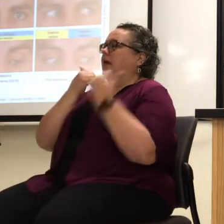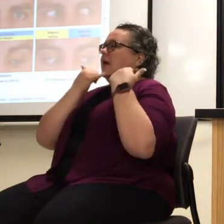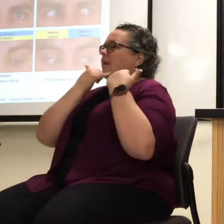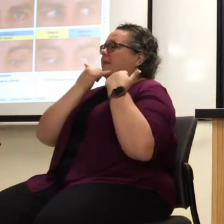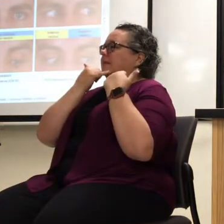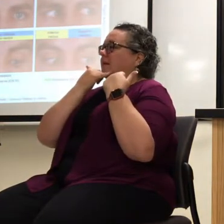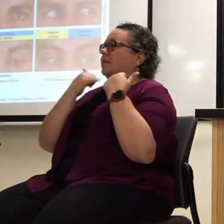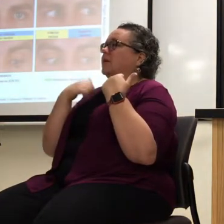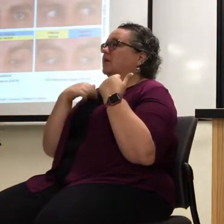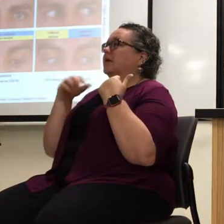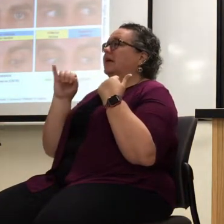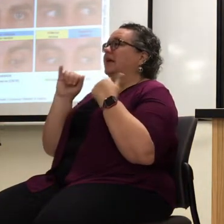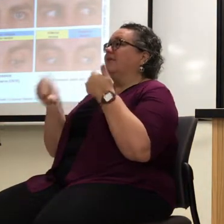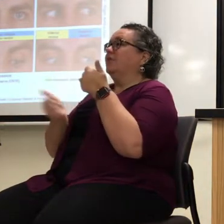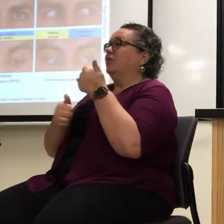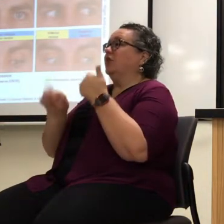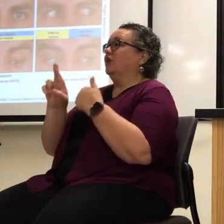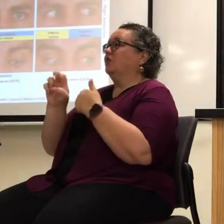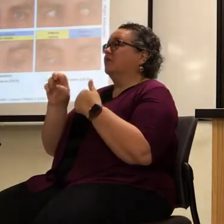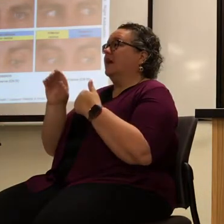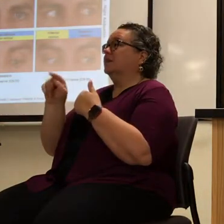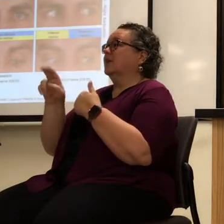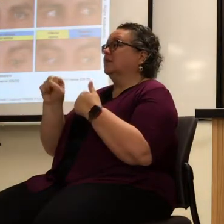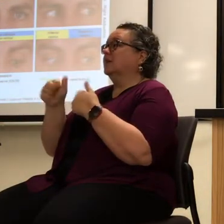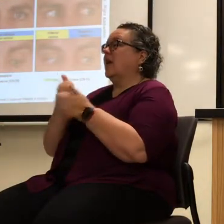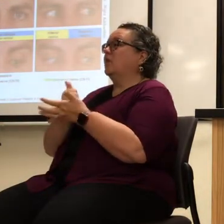And superior rectus helps you look up.